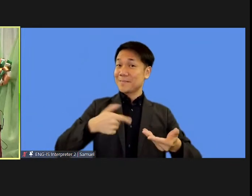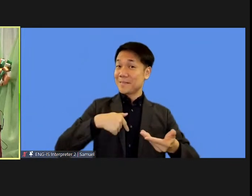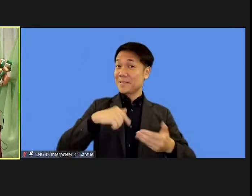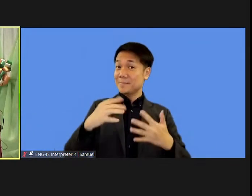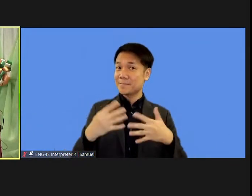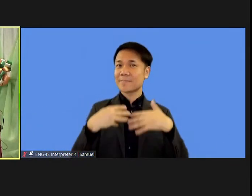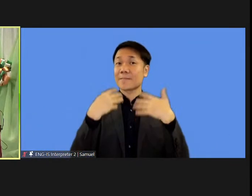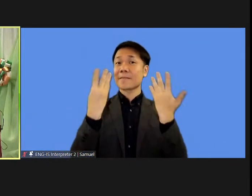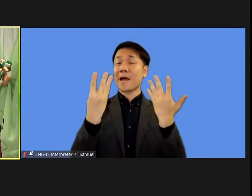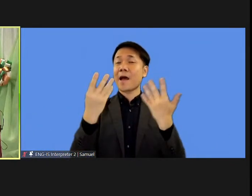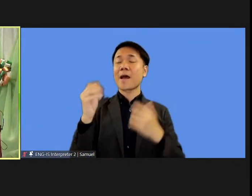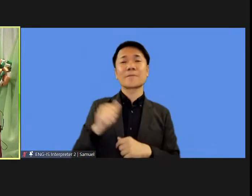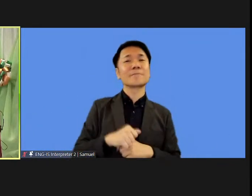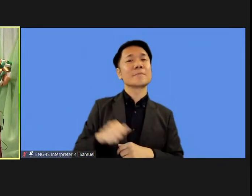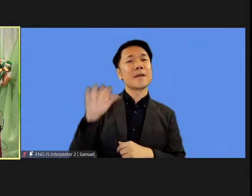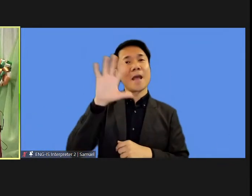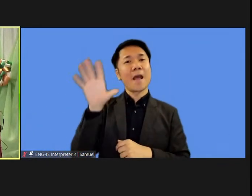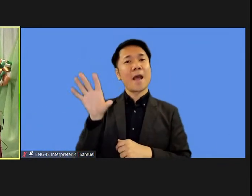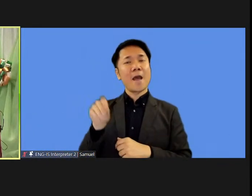Forum on Sustainable Development.